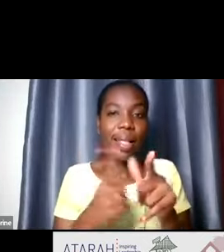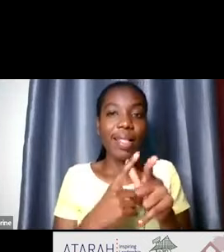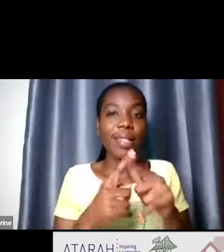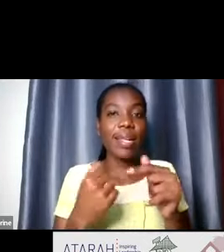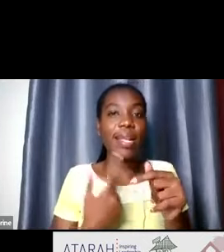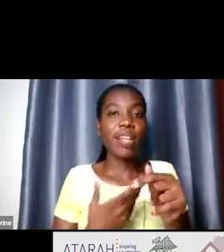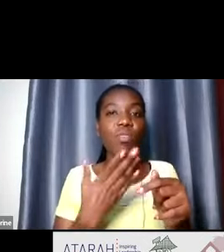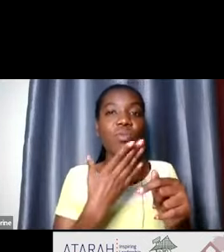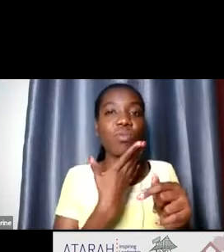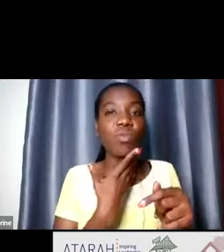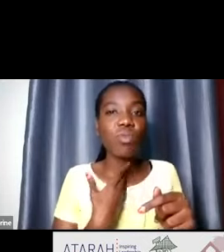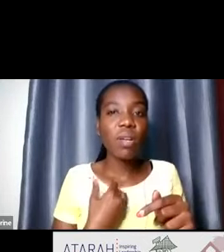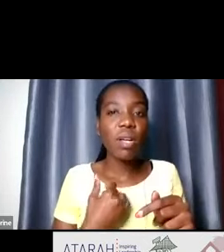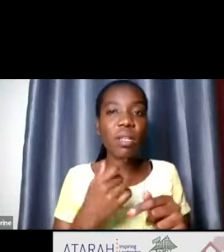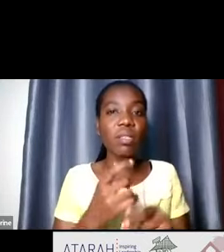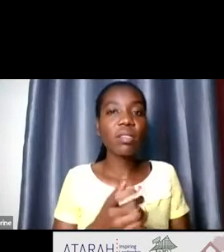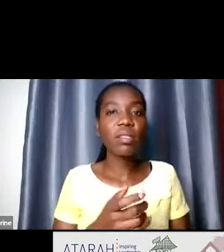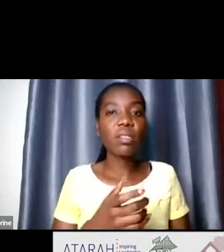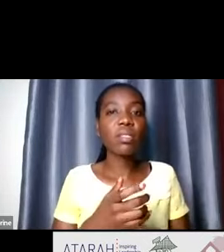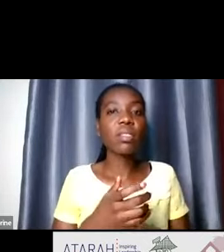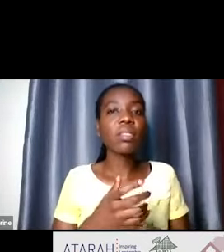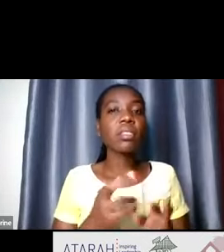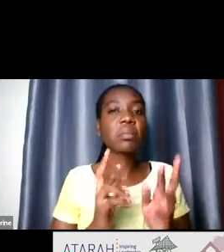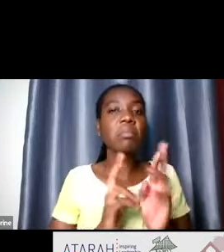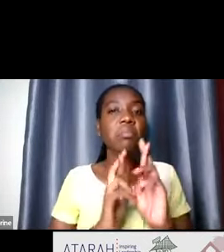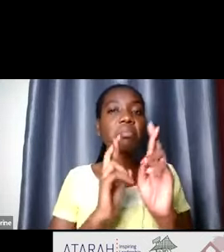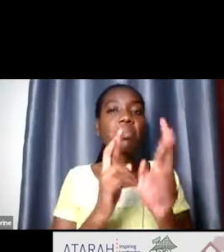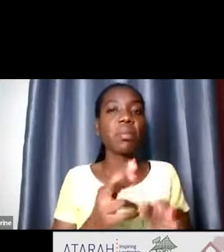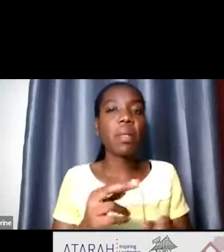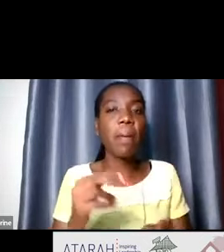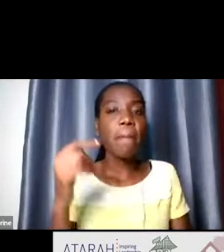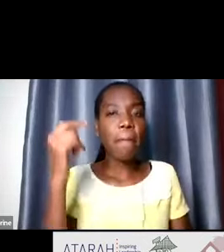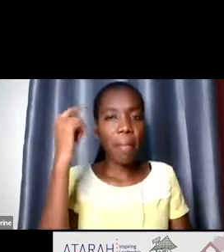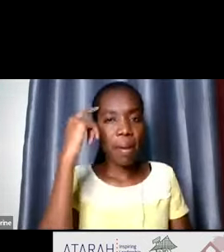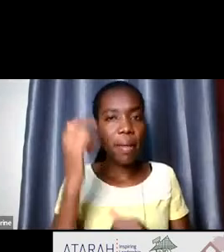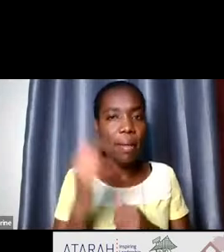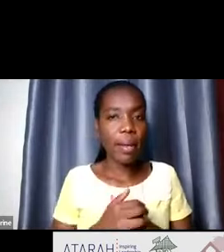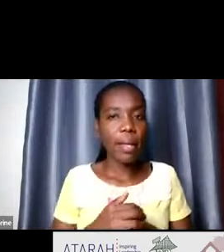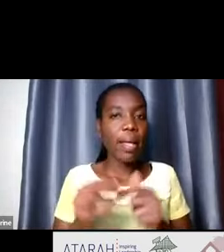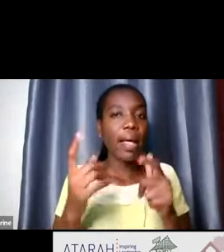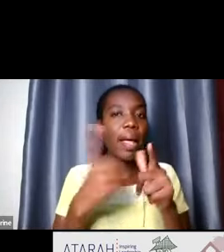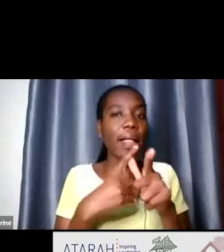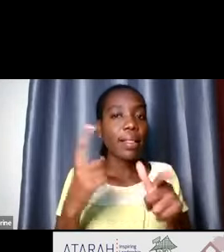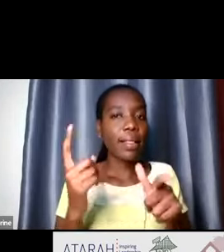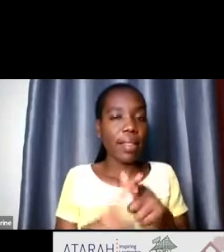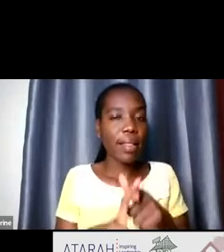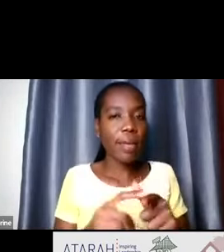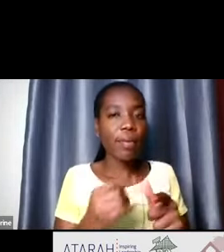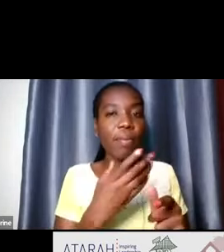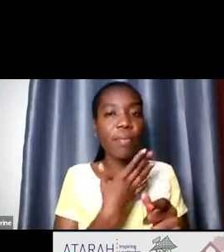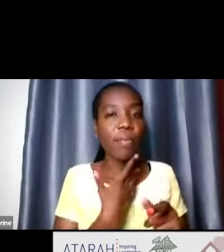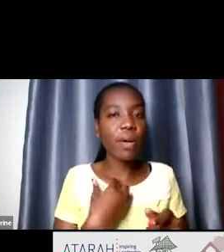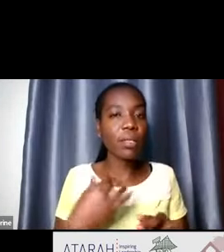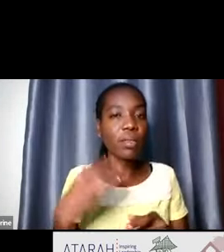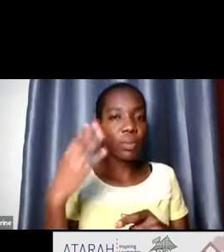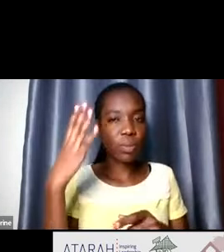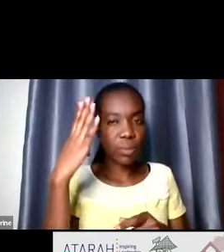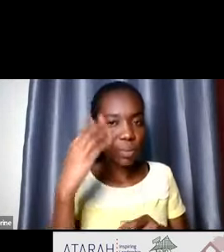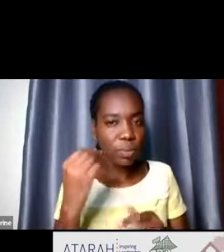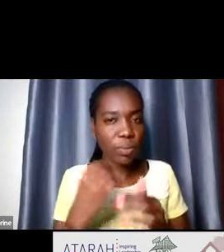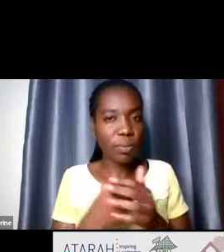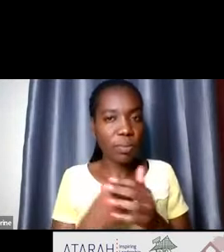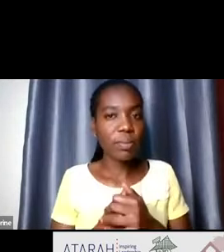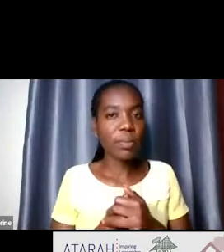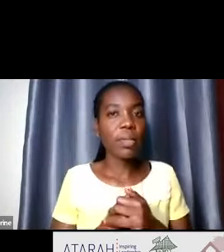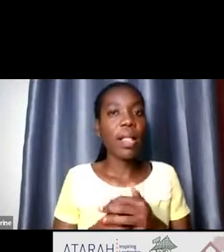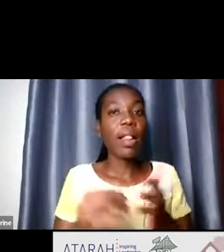reward the brain, and we want to decompress, and that's where alcoholism comes in.